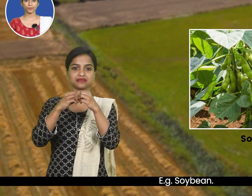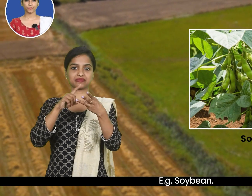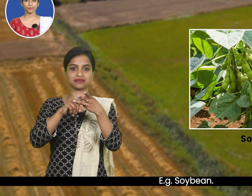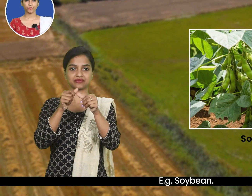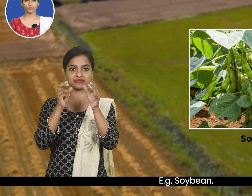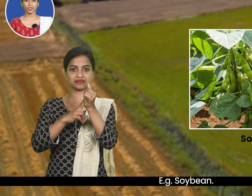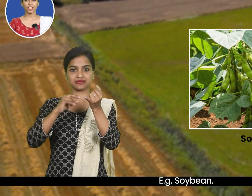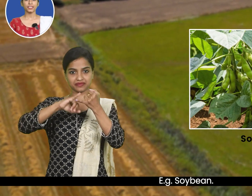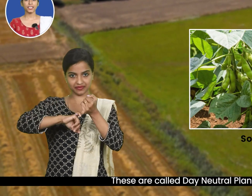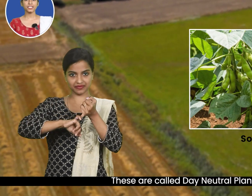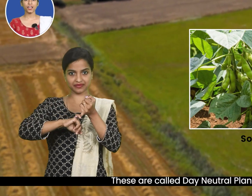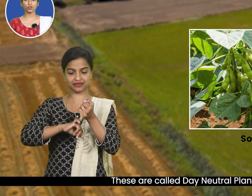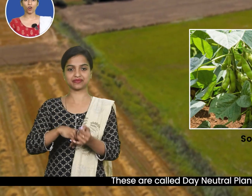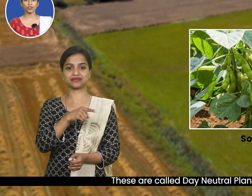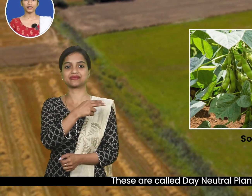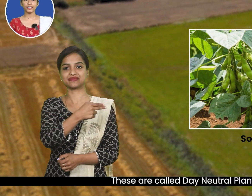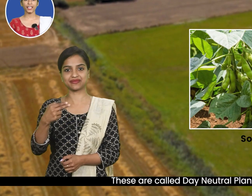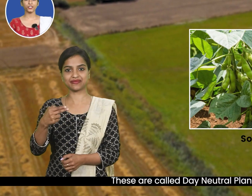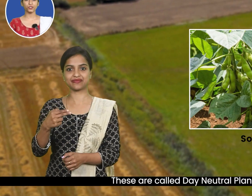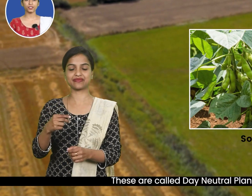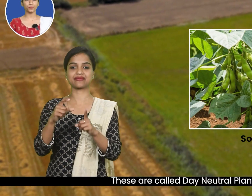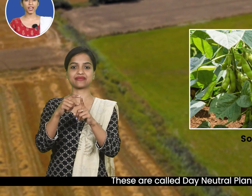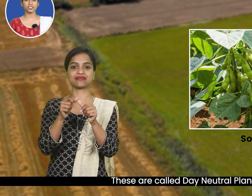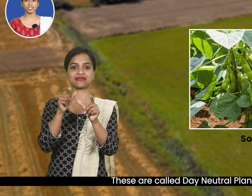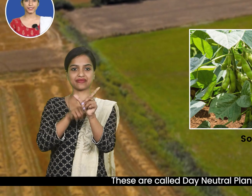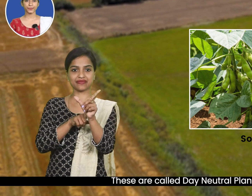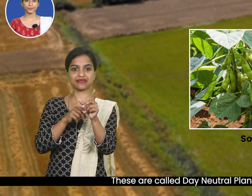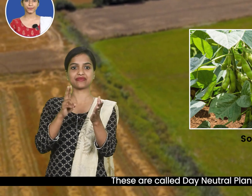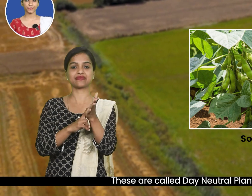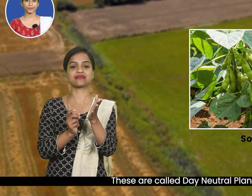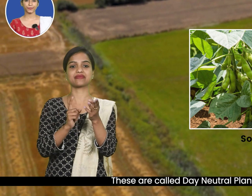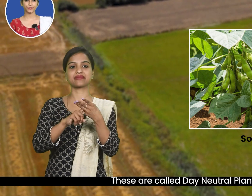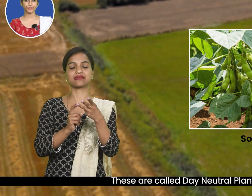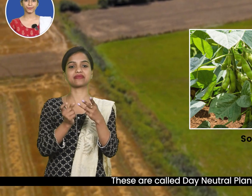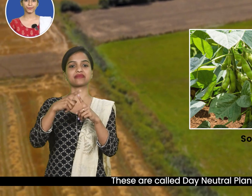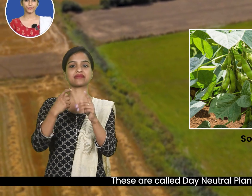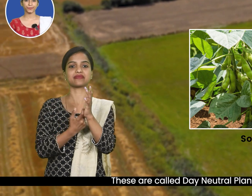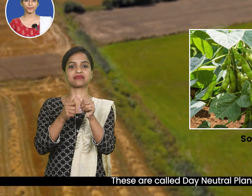soybeans. These are called day neutral plants.